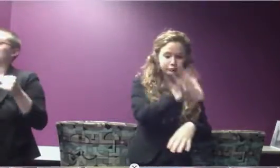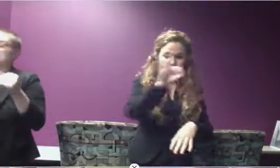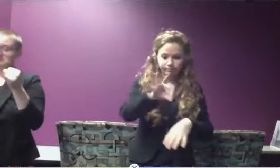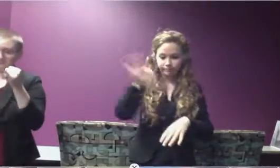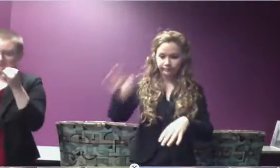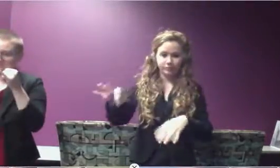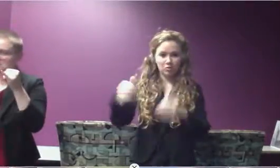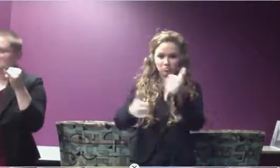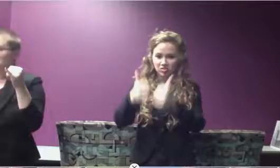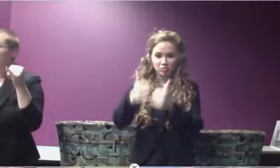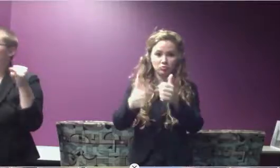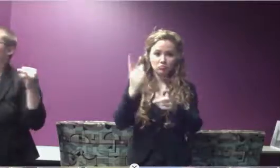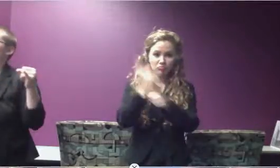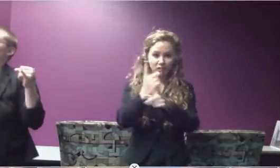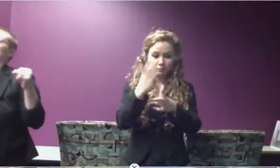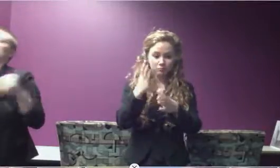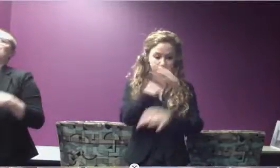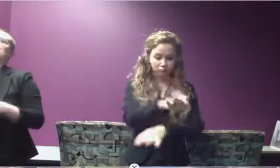I'm going to pick a number.